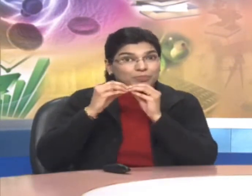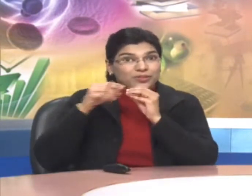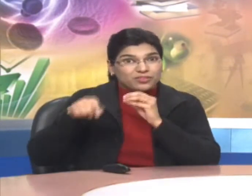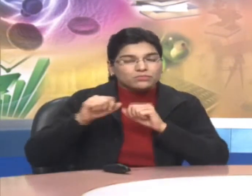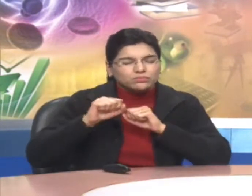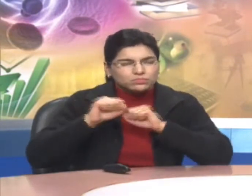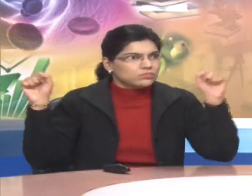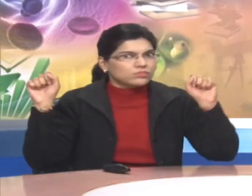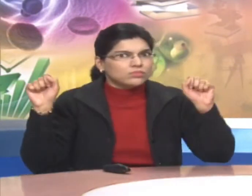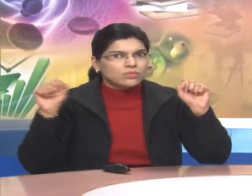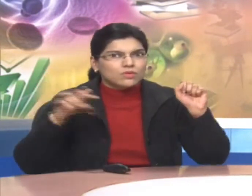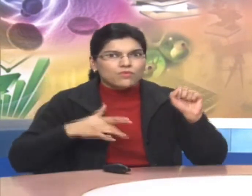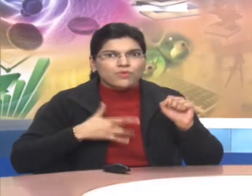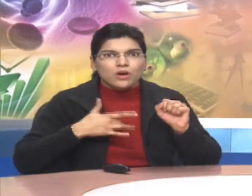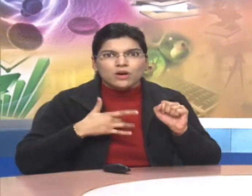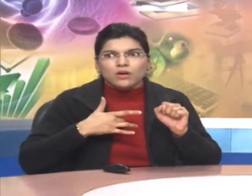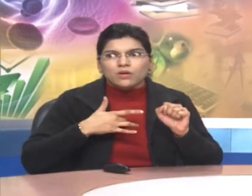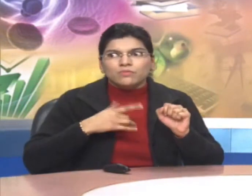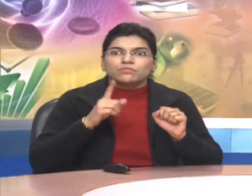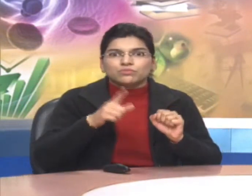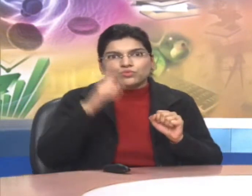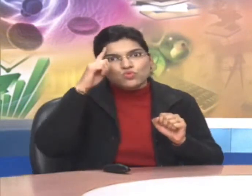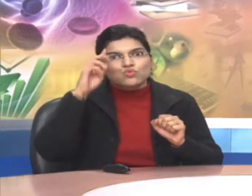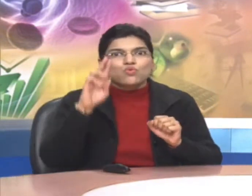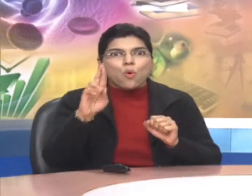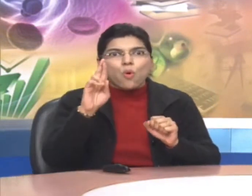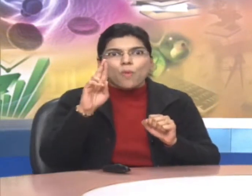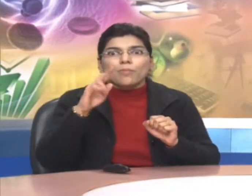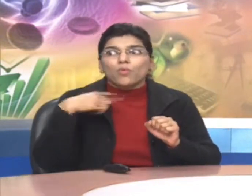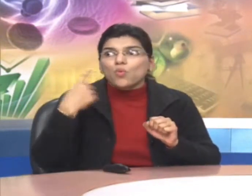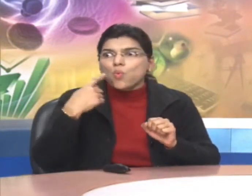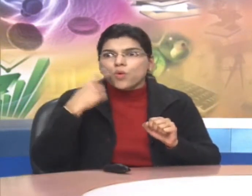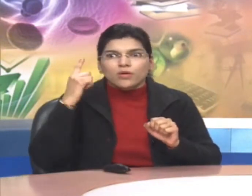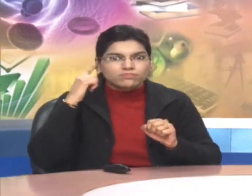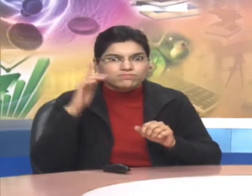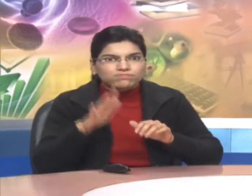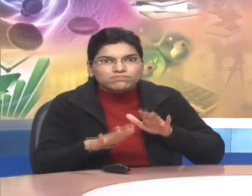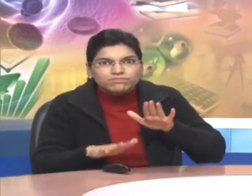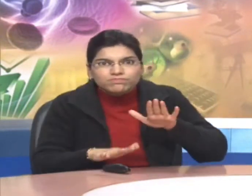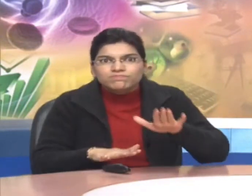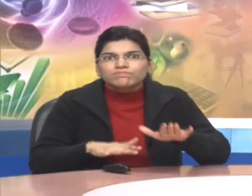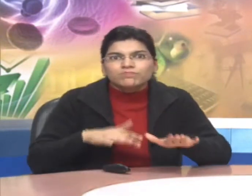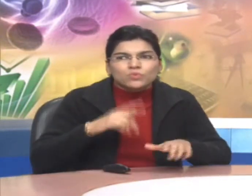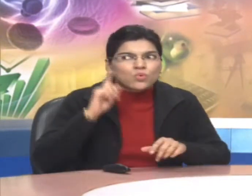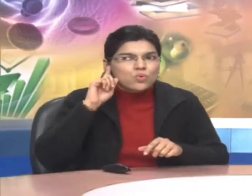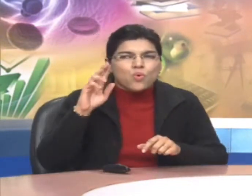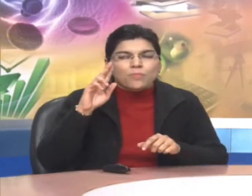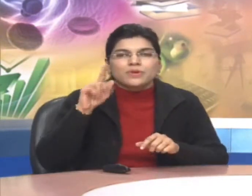In a second, Baldio was awake. All his senses were